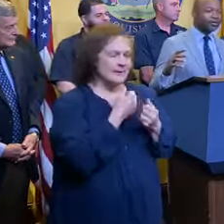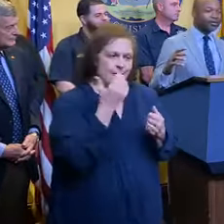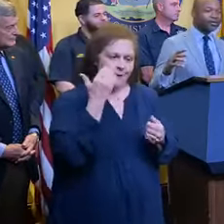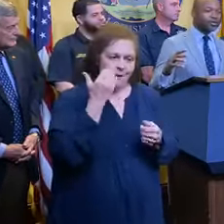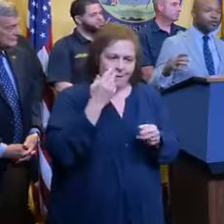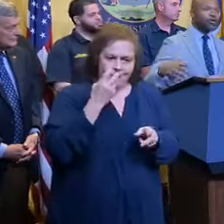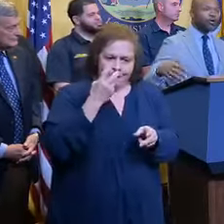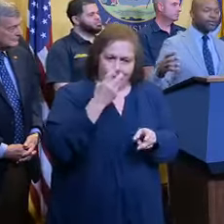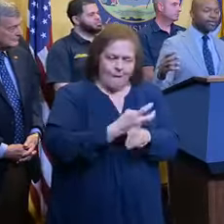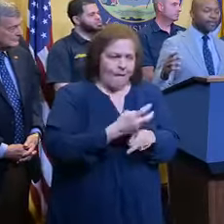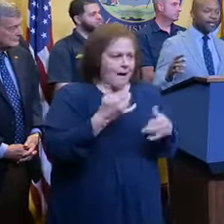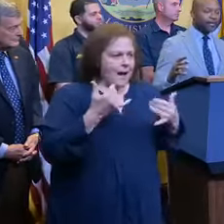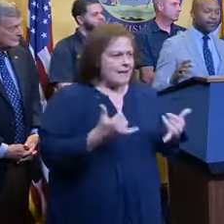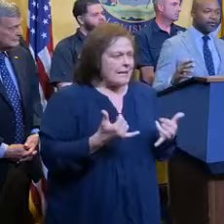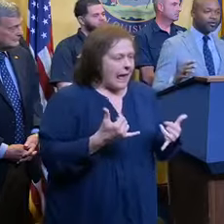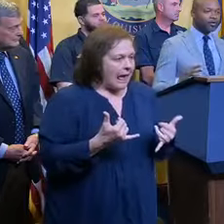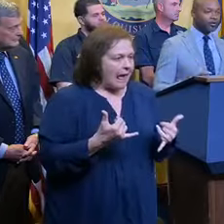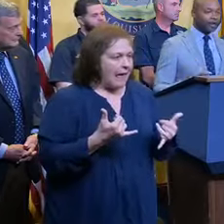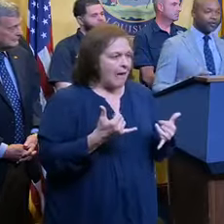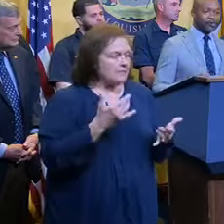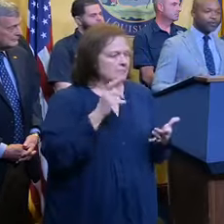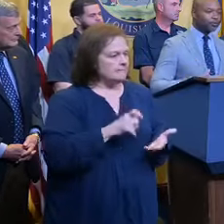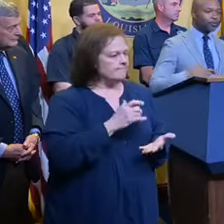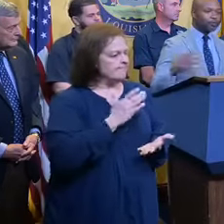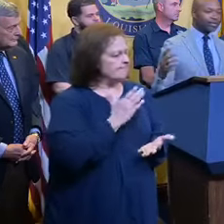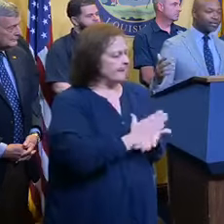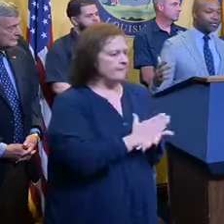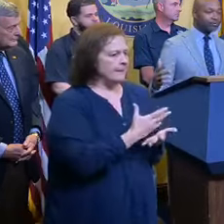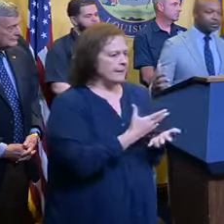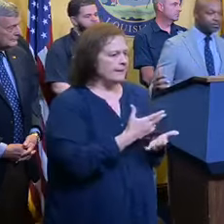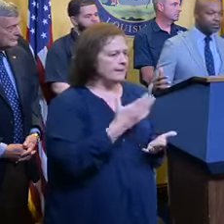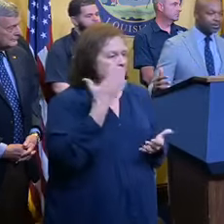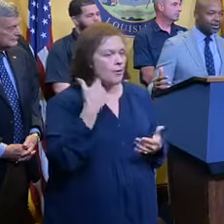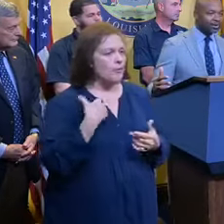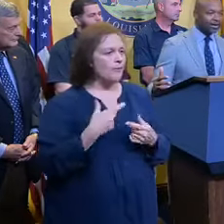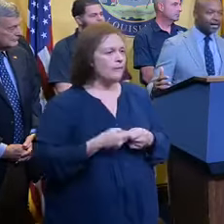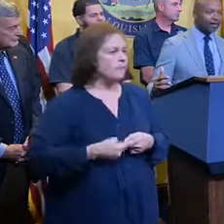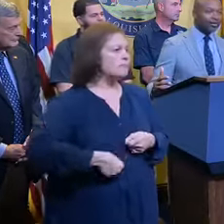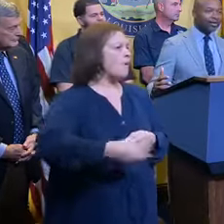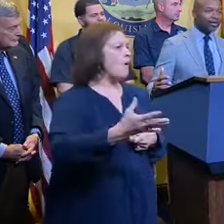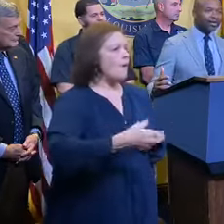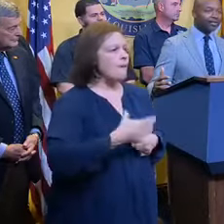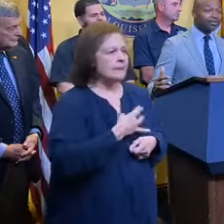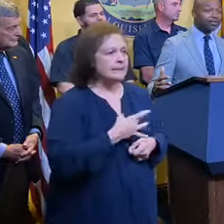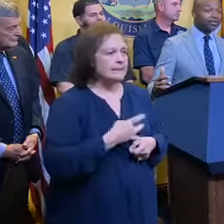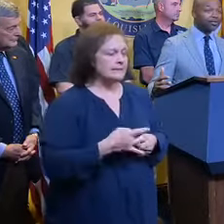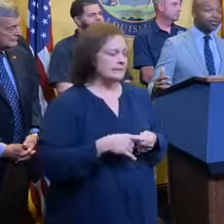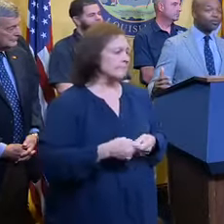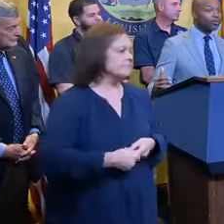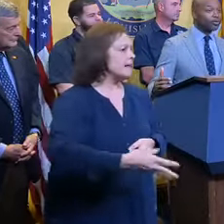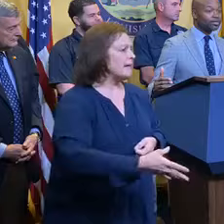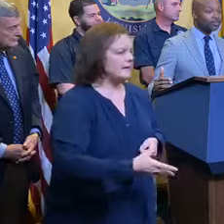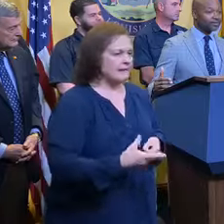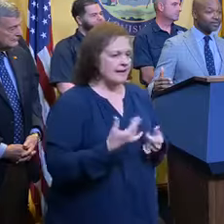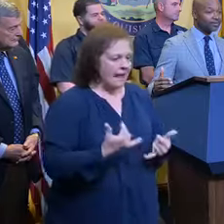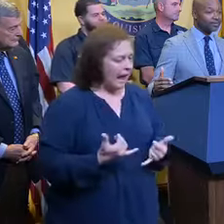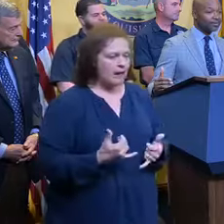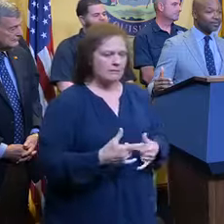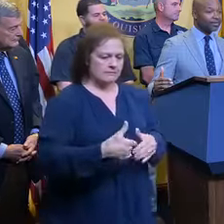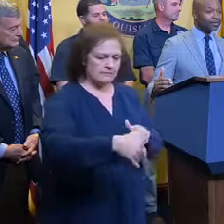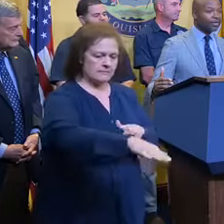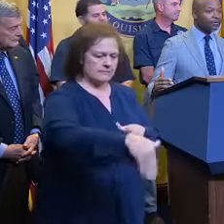hard to turn that behavior around. We've been throwing beads into balloons, and now we got to put 6 feet between